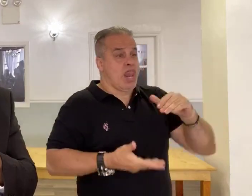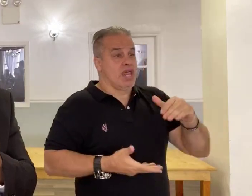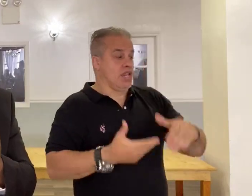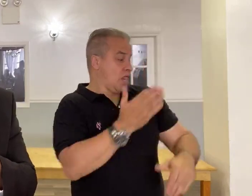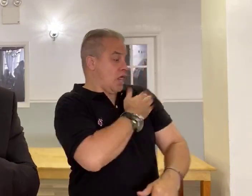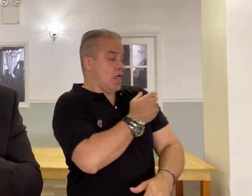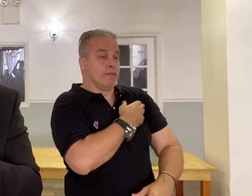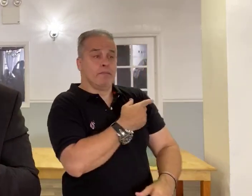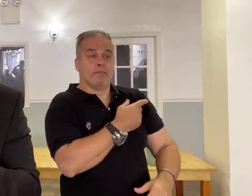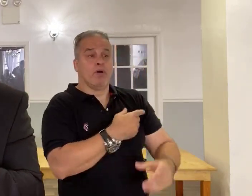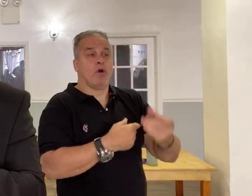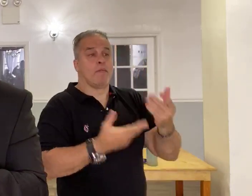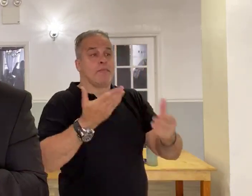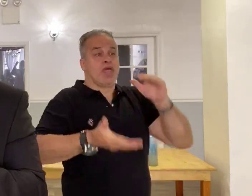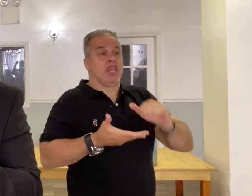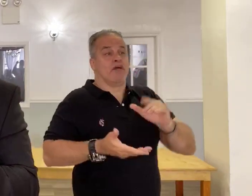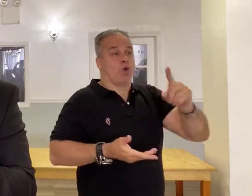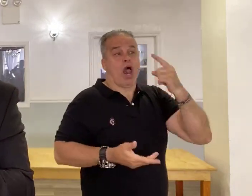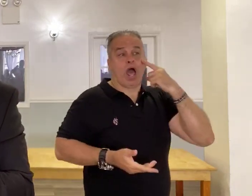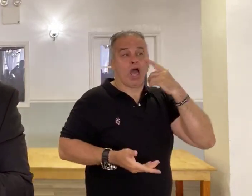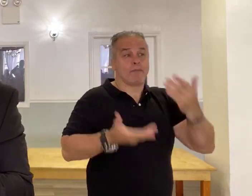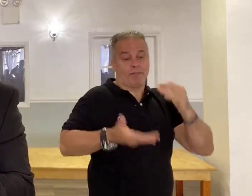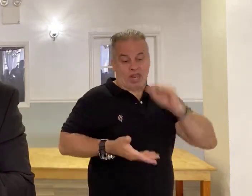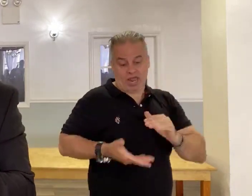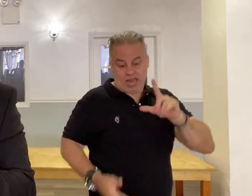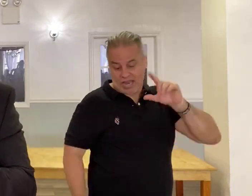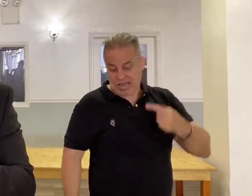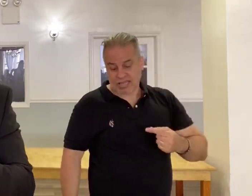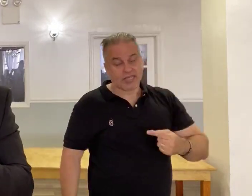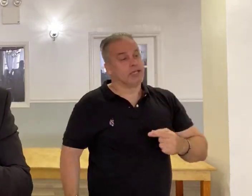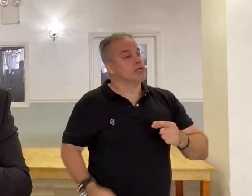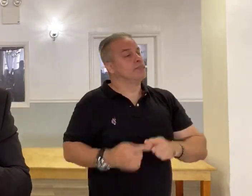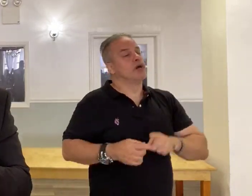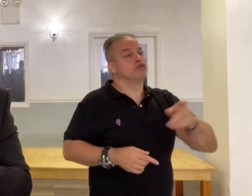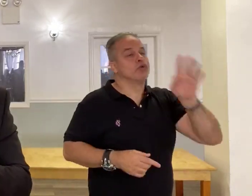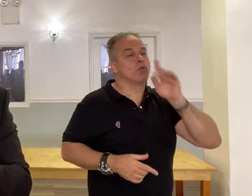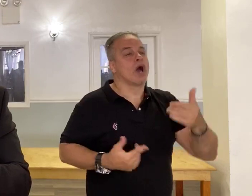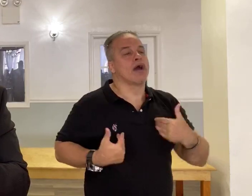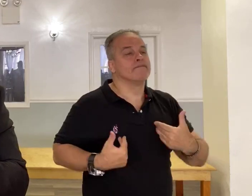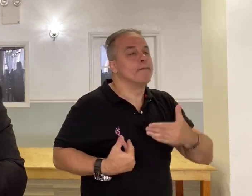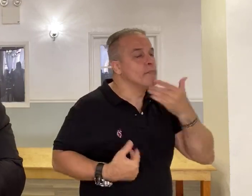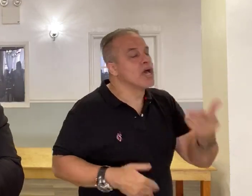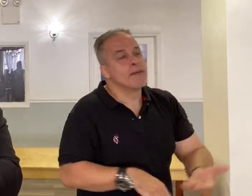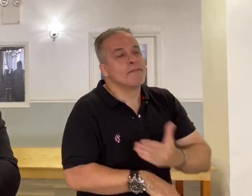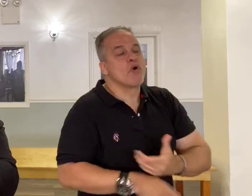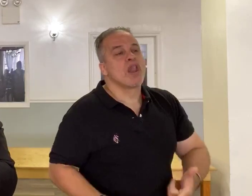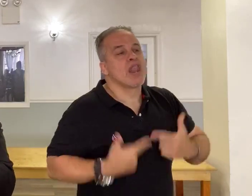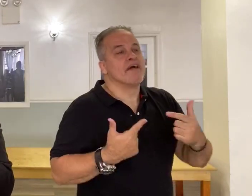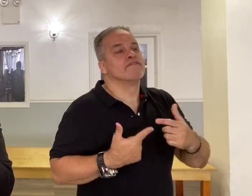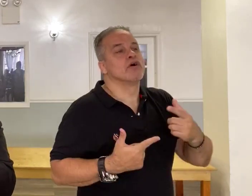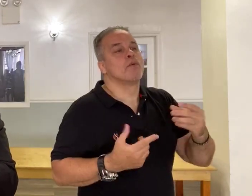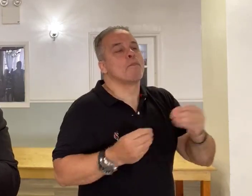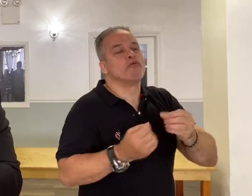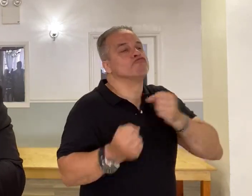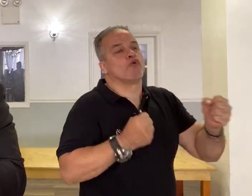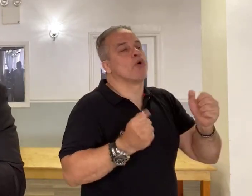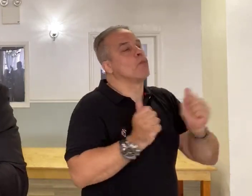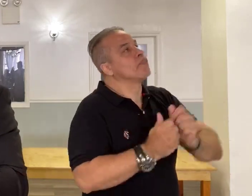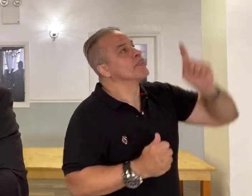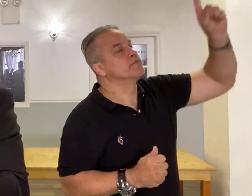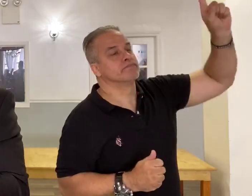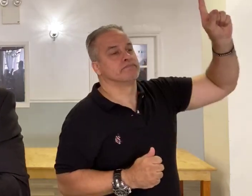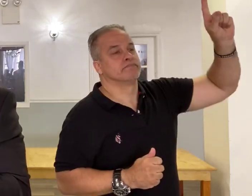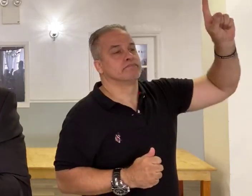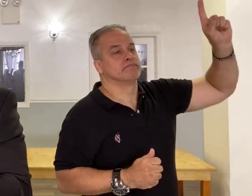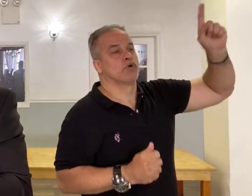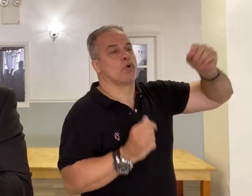live life happier and stronger and do more for Christ with him in your life.